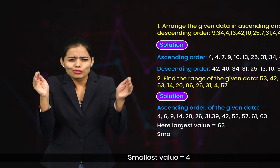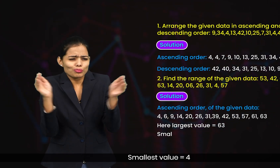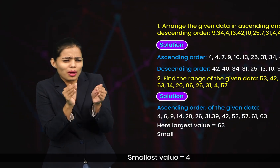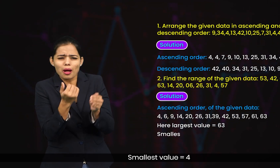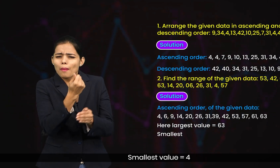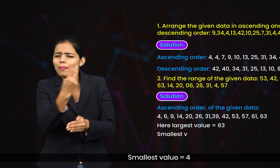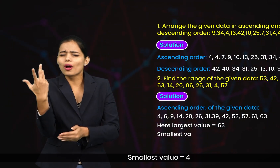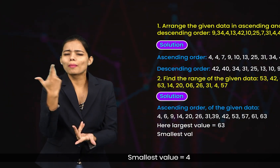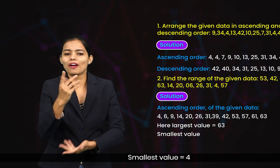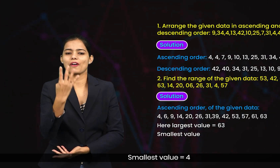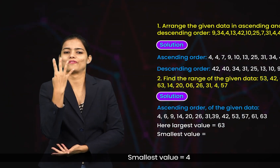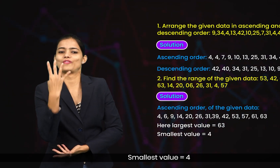Smallest value is equal to 4.